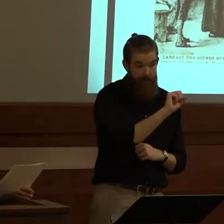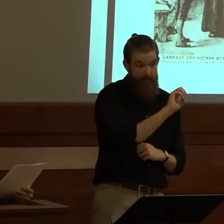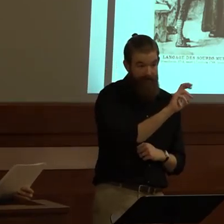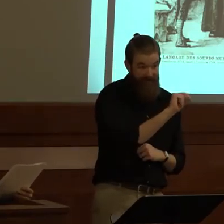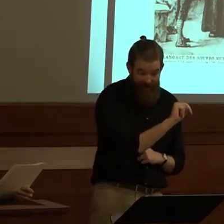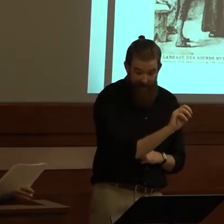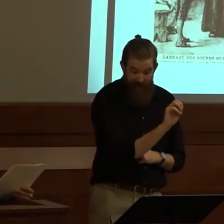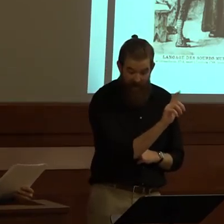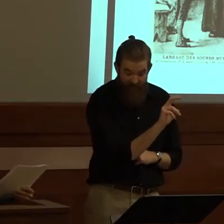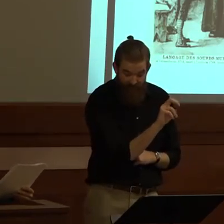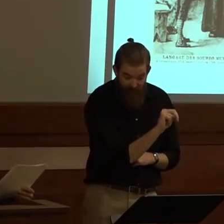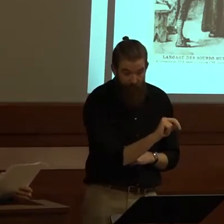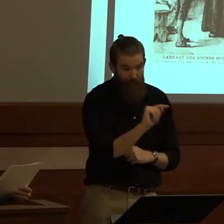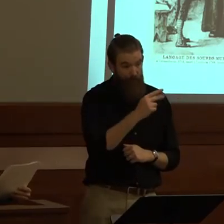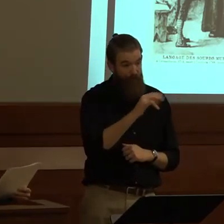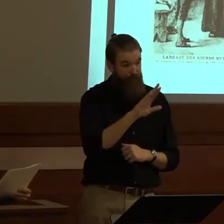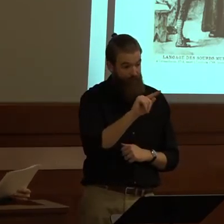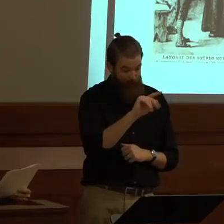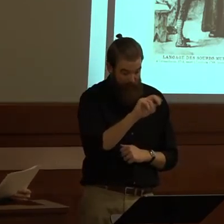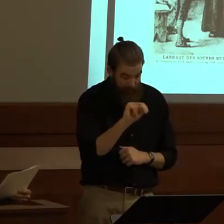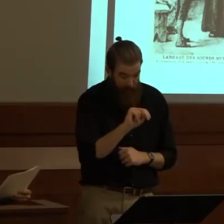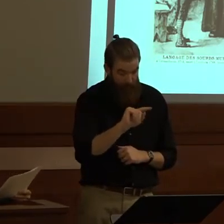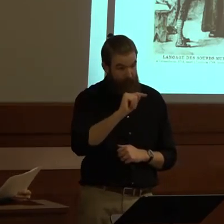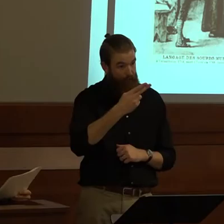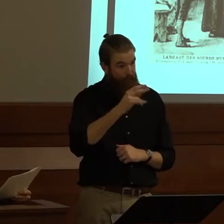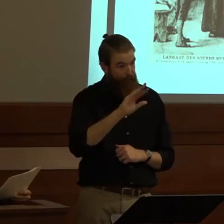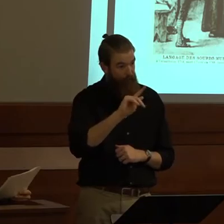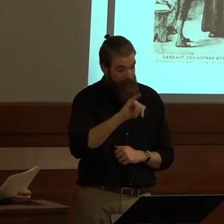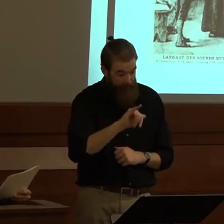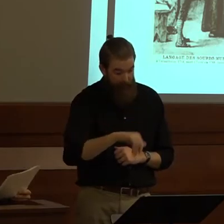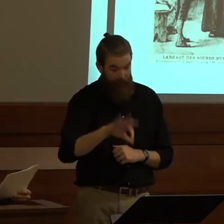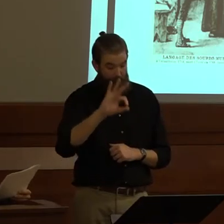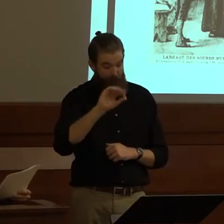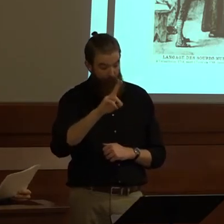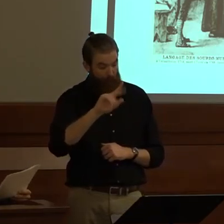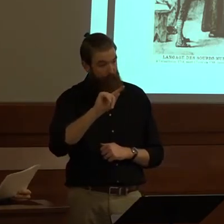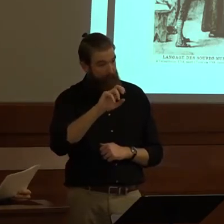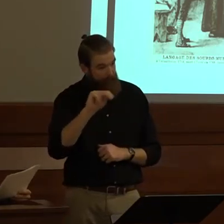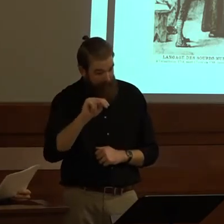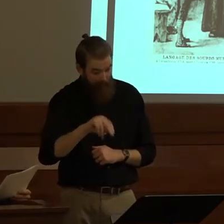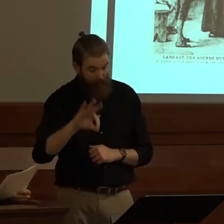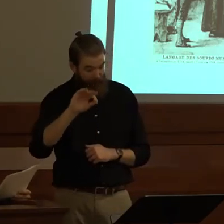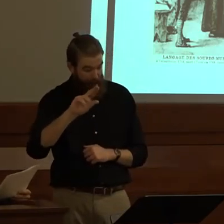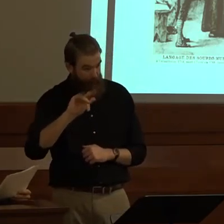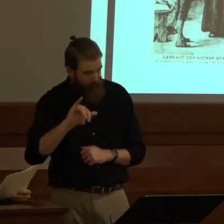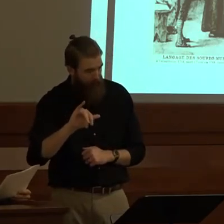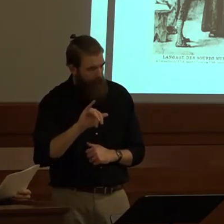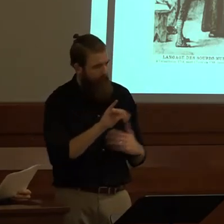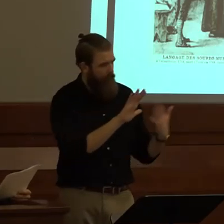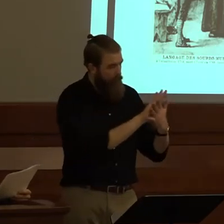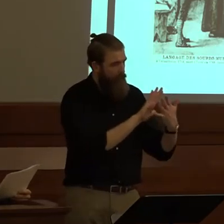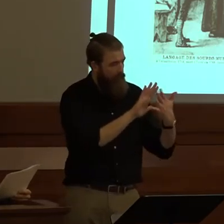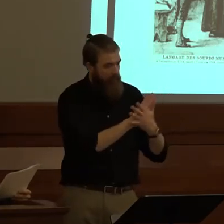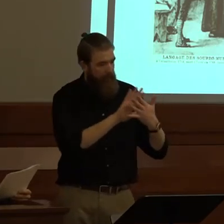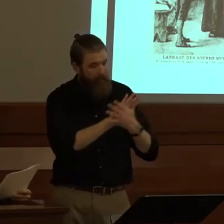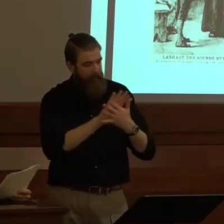Conveniently, even number pairs can be a problem, such as 7 and 11. 13 or